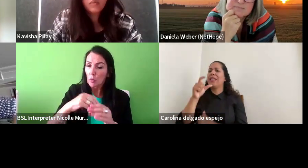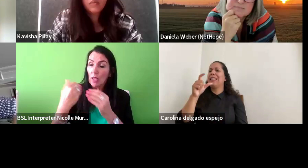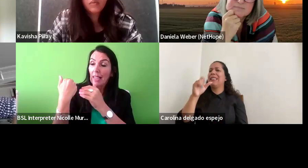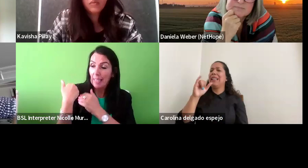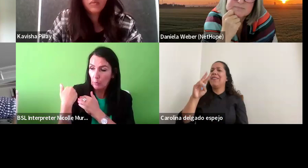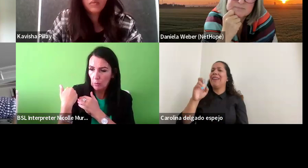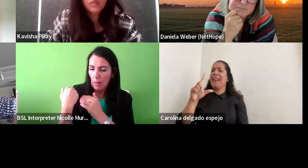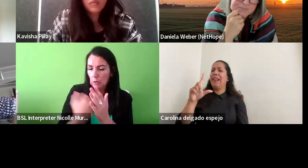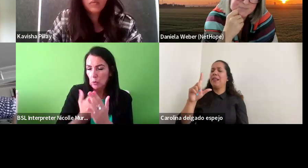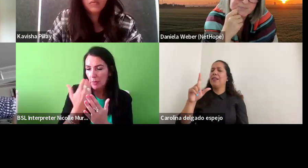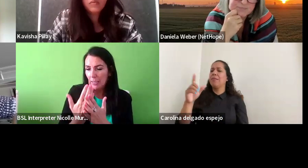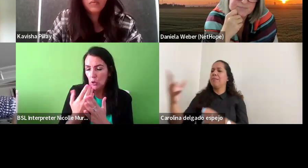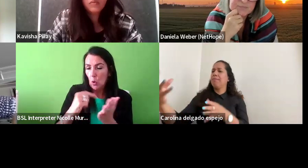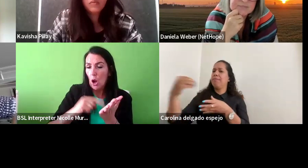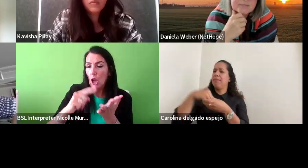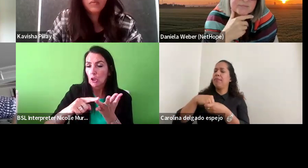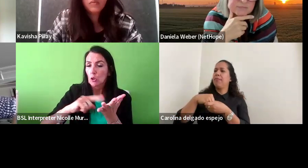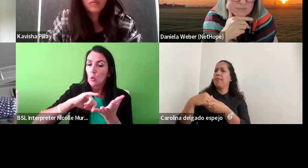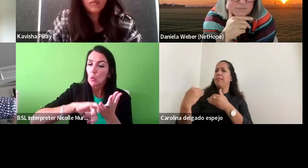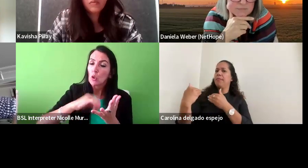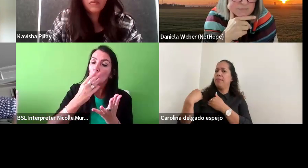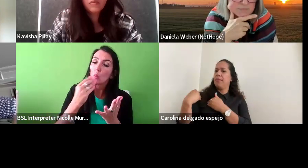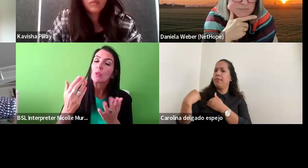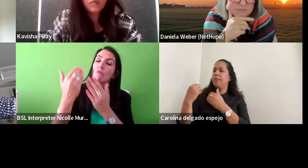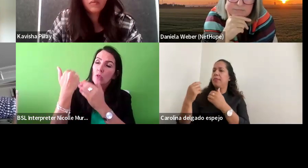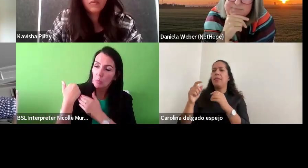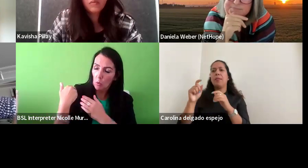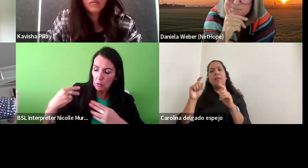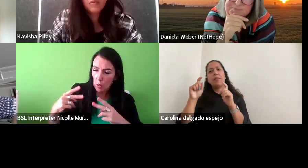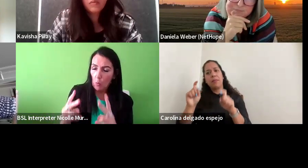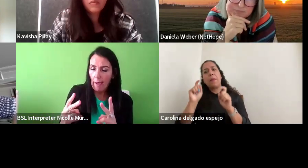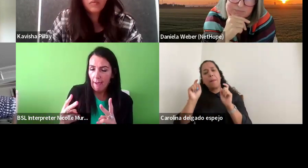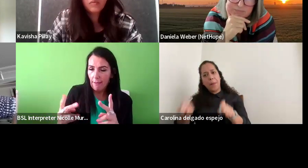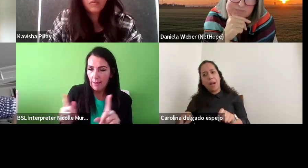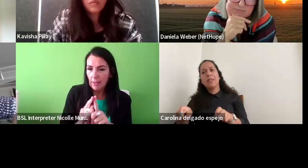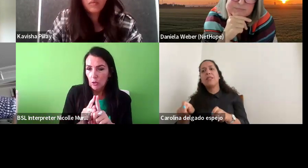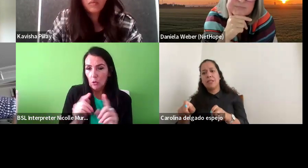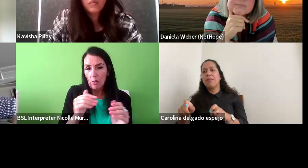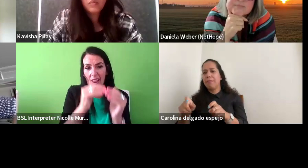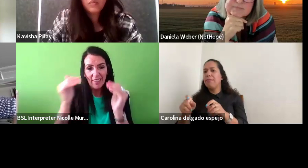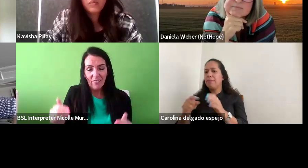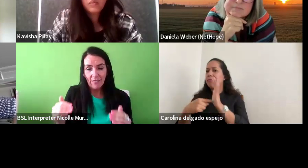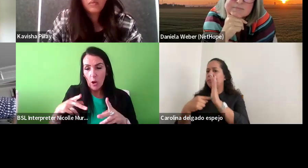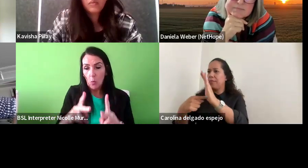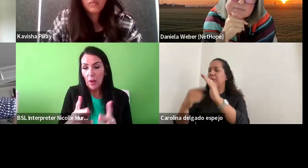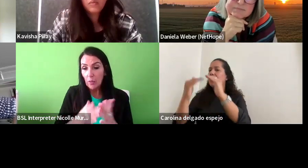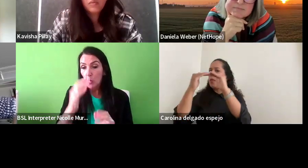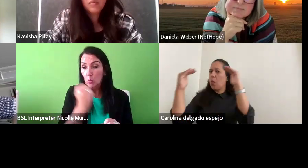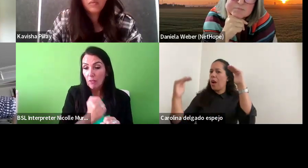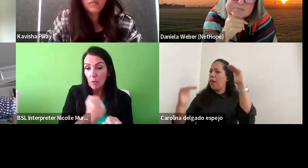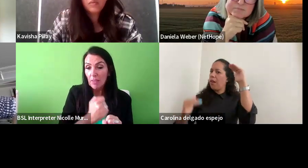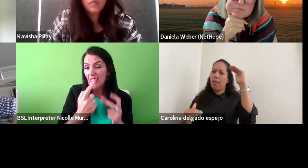to ensure their tools are being used responsibly and equitably by government departments and